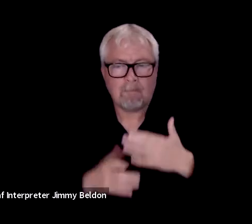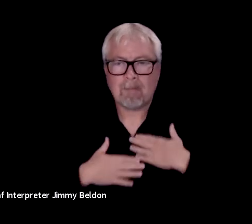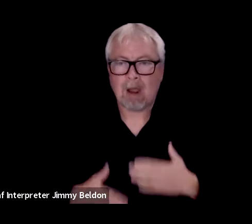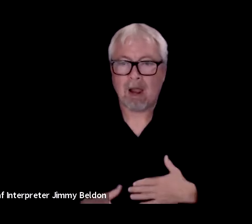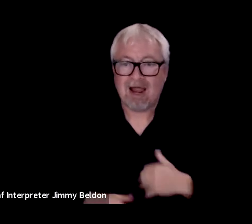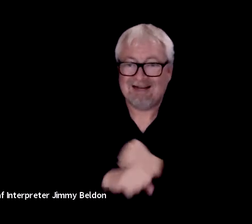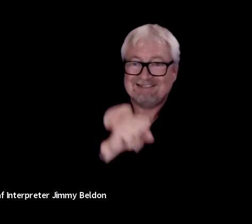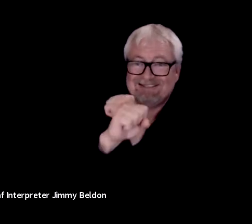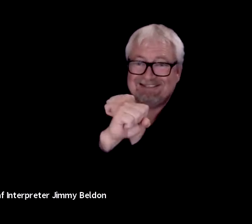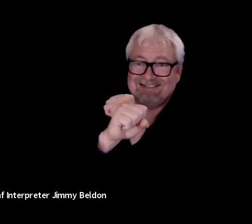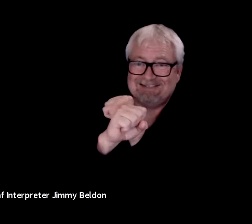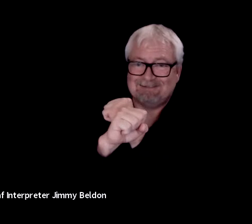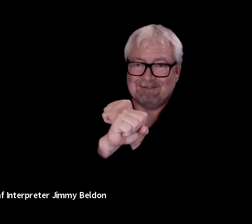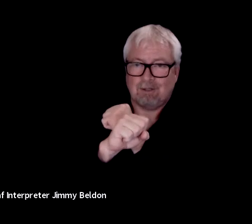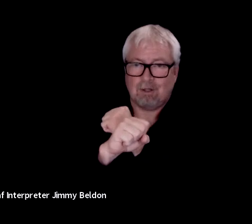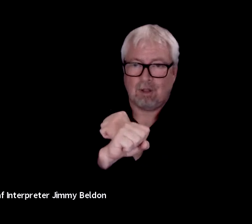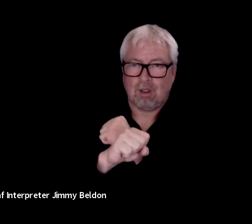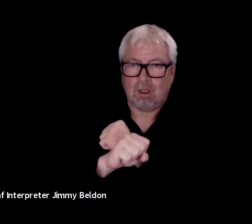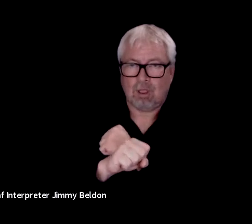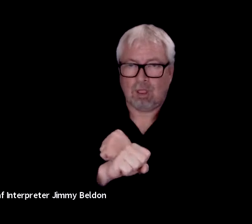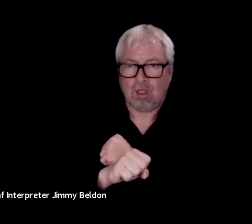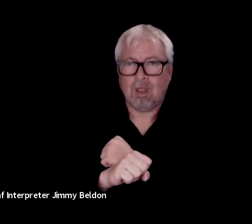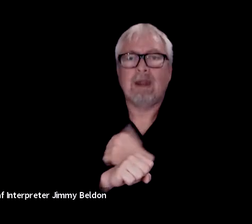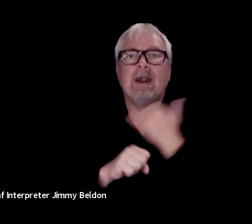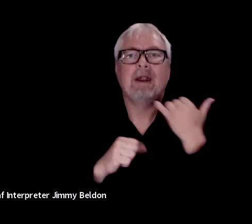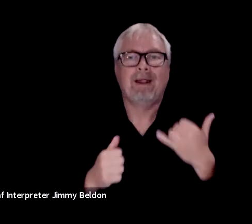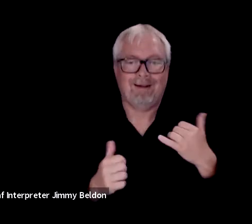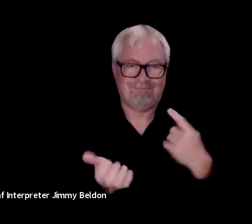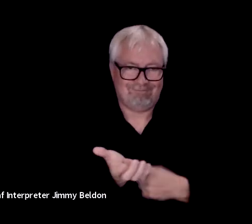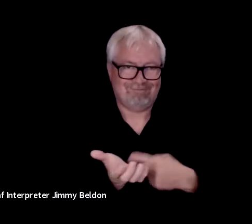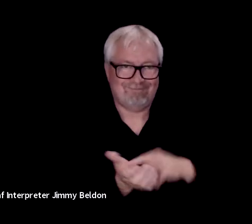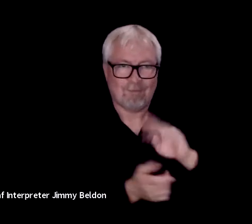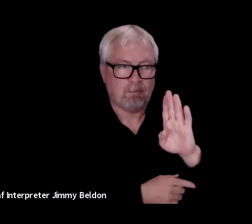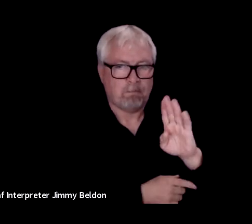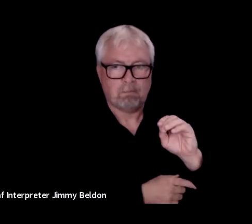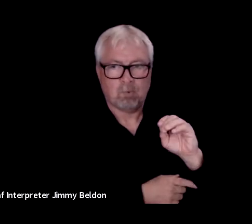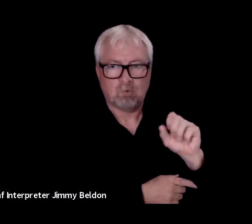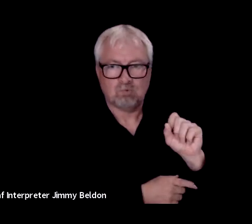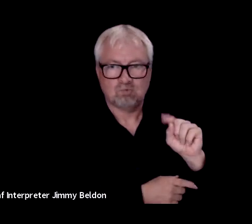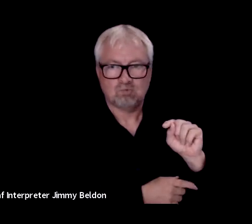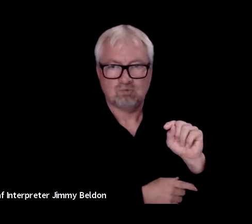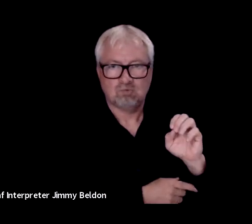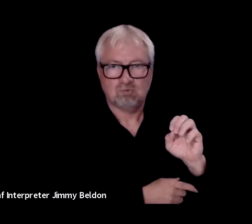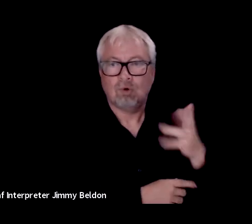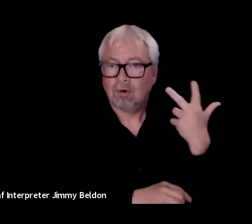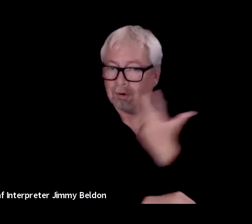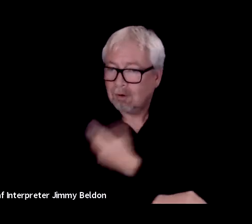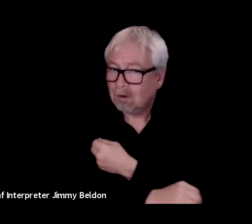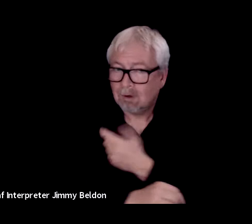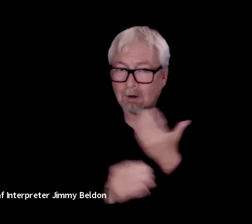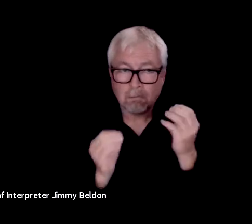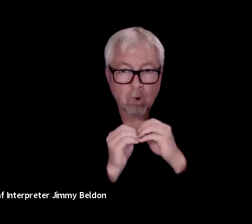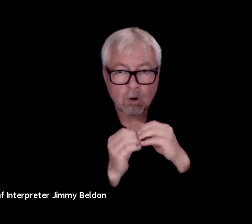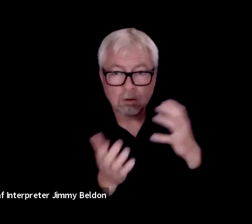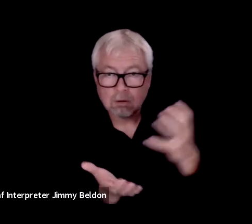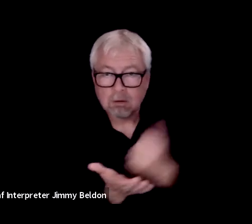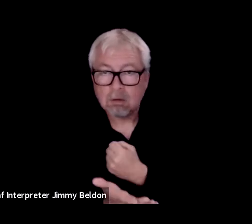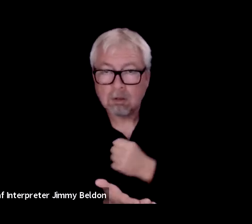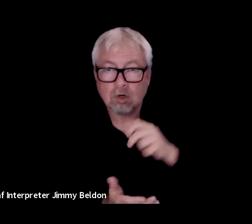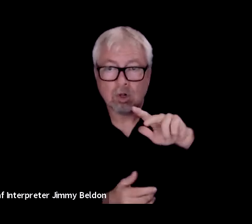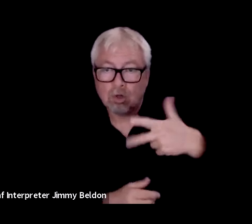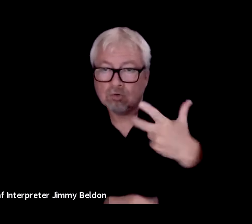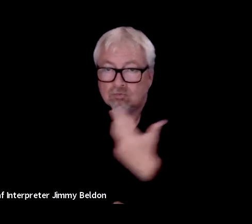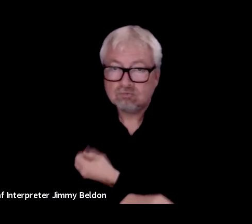be recommended for different populations, perhaps. So I think in the case of the breakthrough cases, it is because there's so